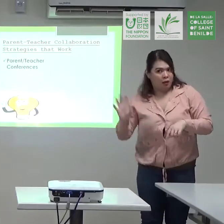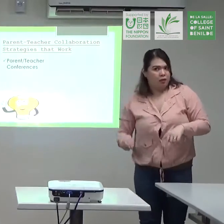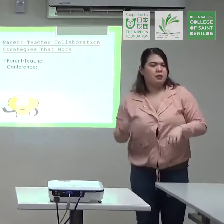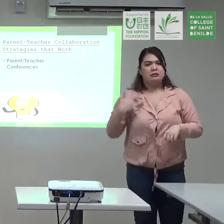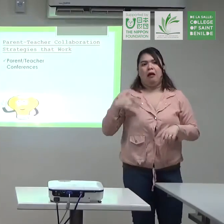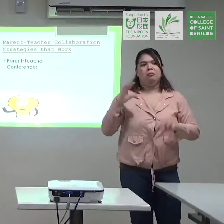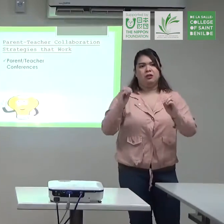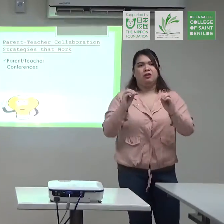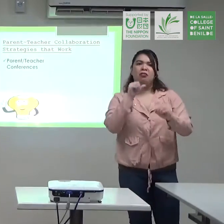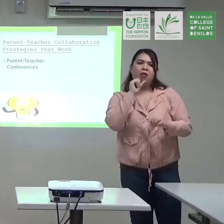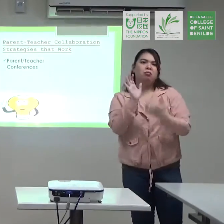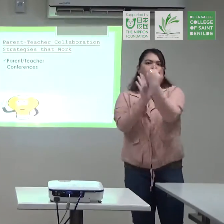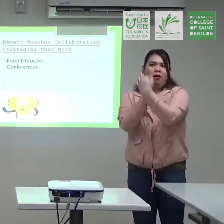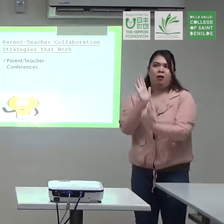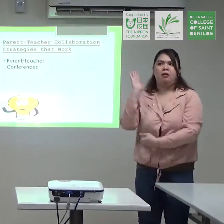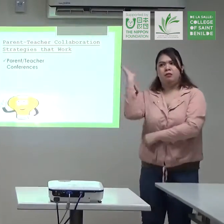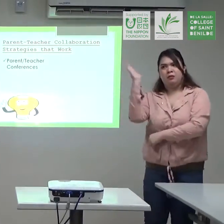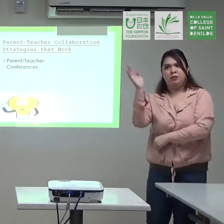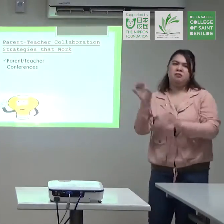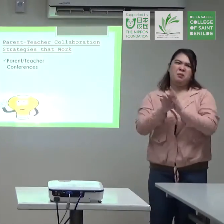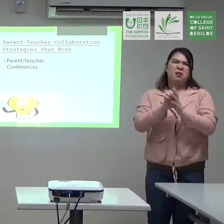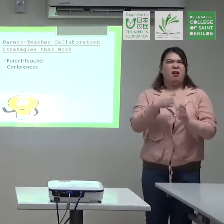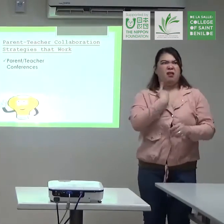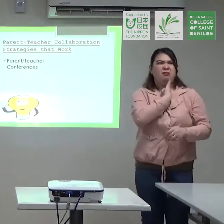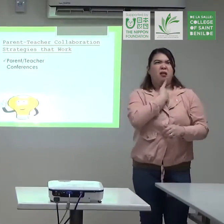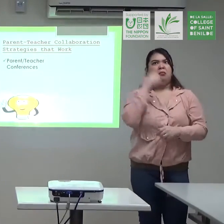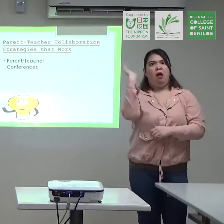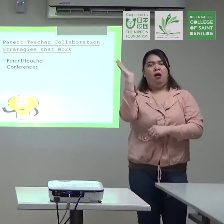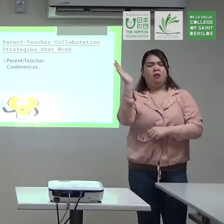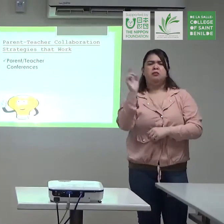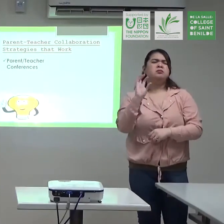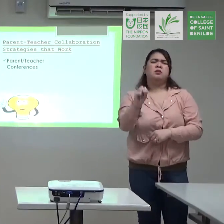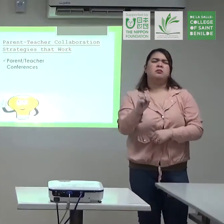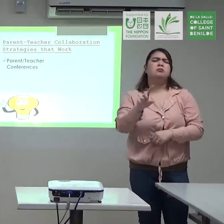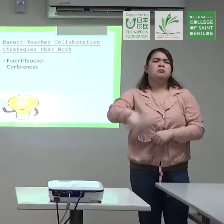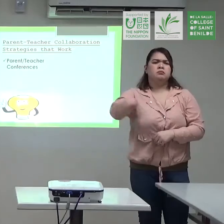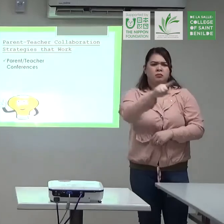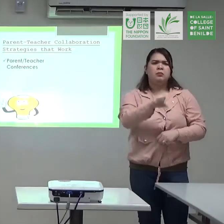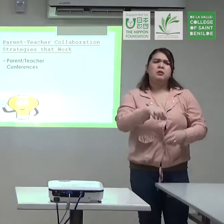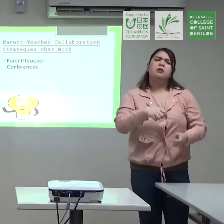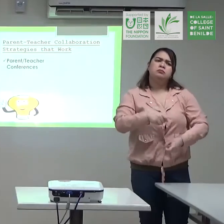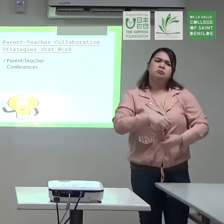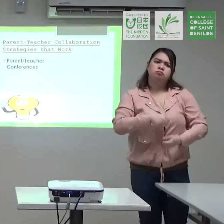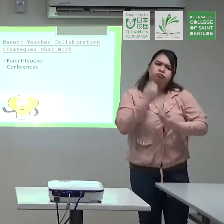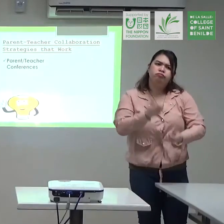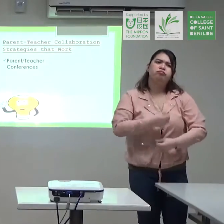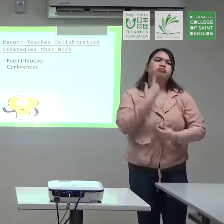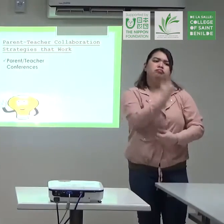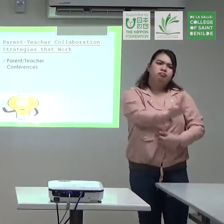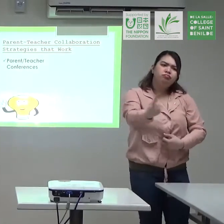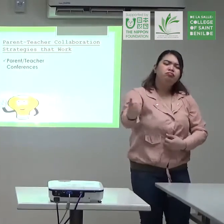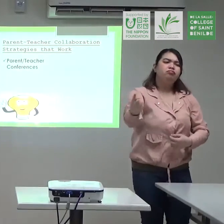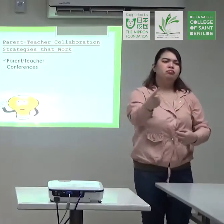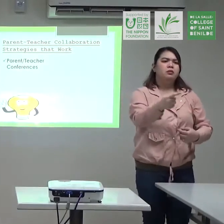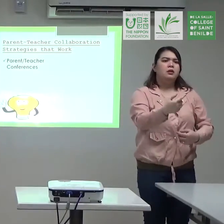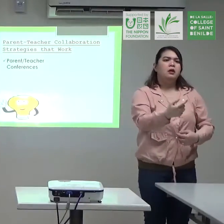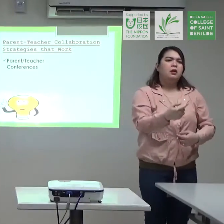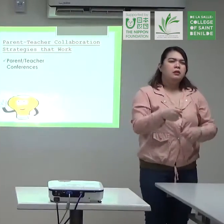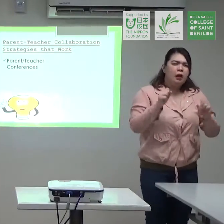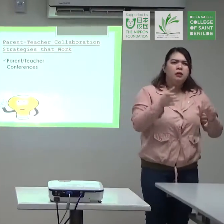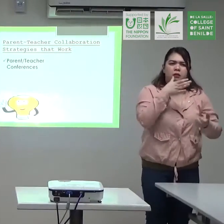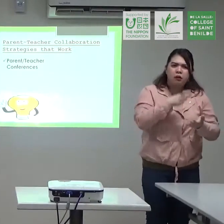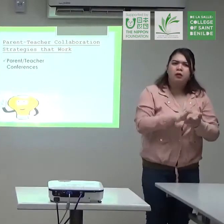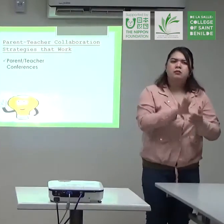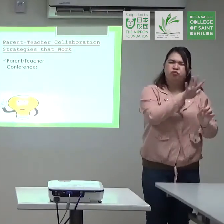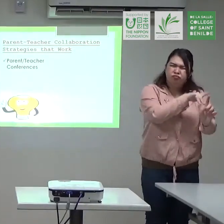lang one track, ikaw lang blah blah blah blah. Give them time to also give you feedback, observations,